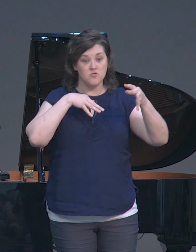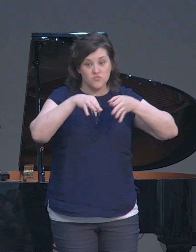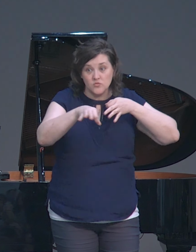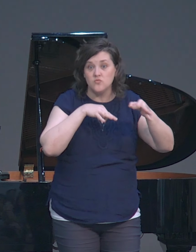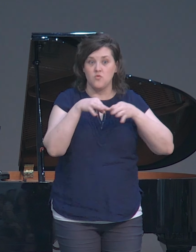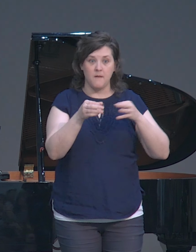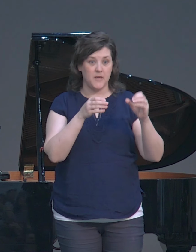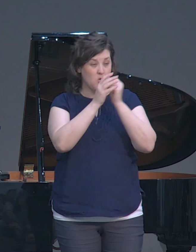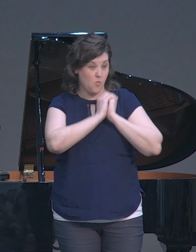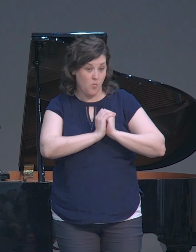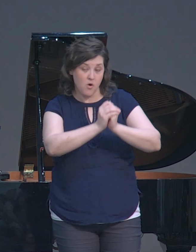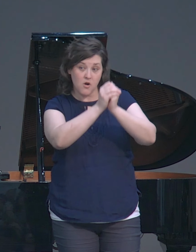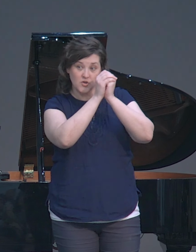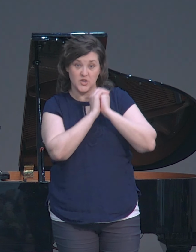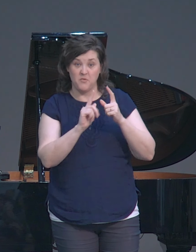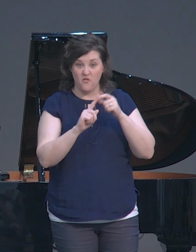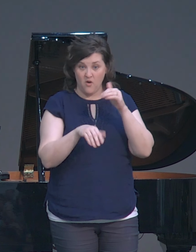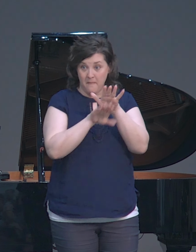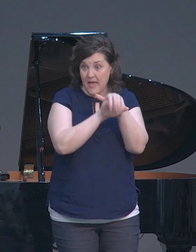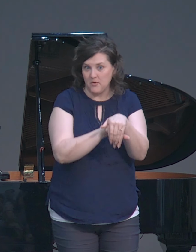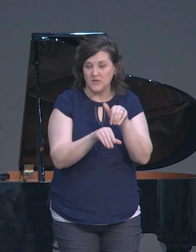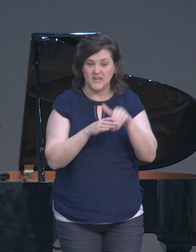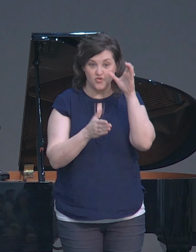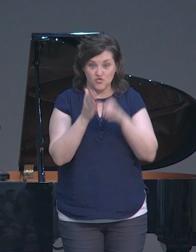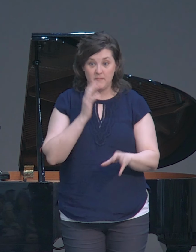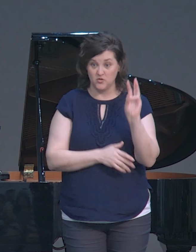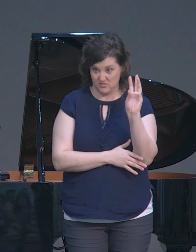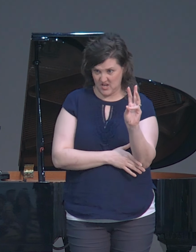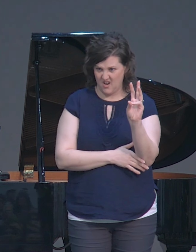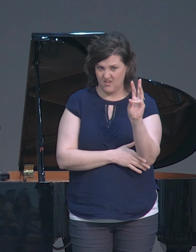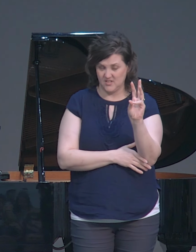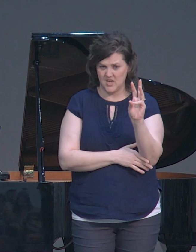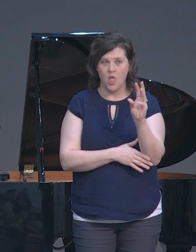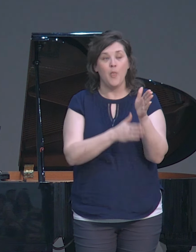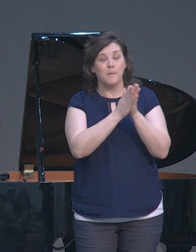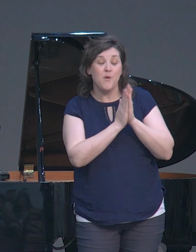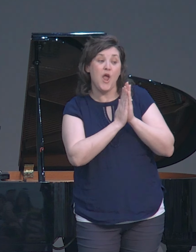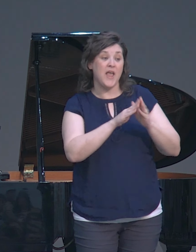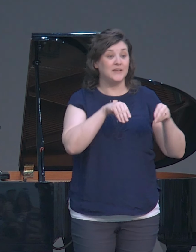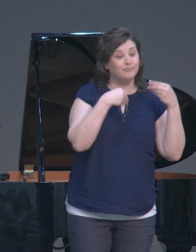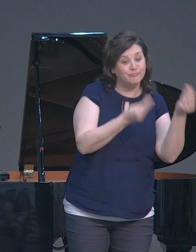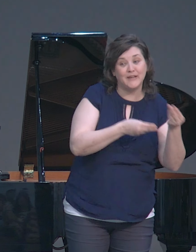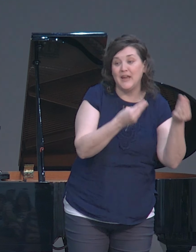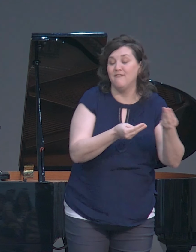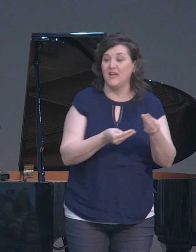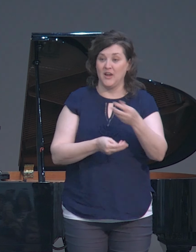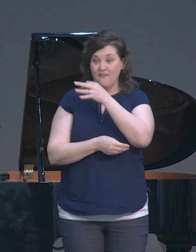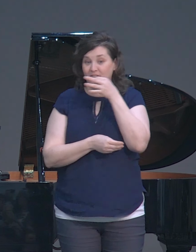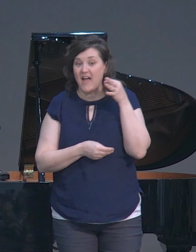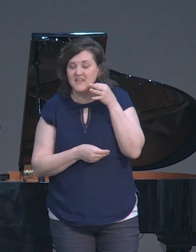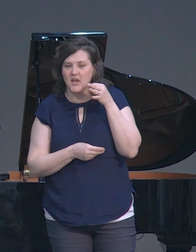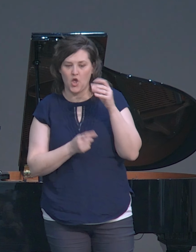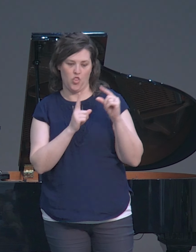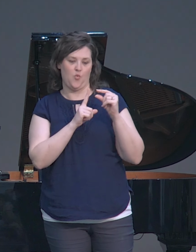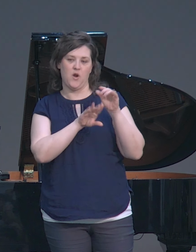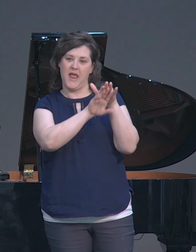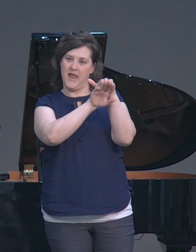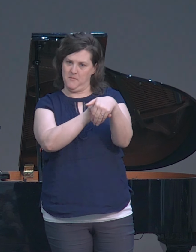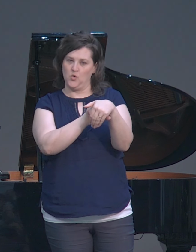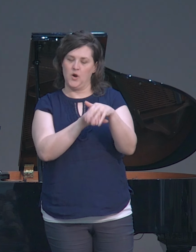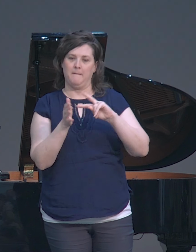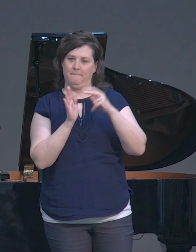of hypocrites in chapter 6 through their praying, their giving, their fasting. The word hypocrite refers to one who lives